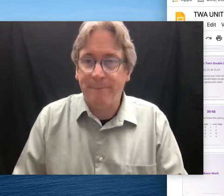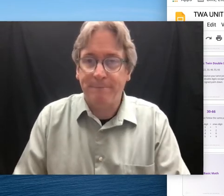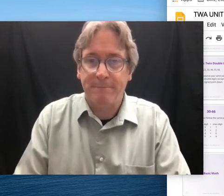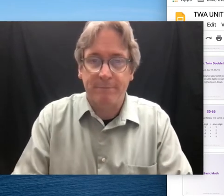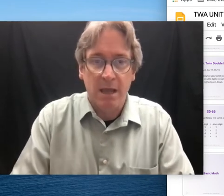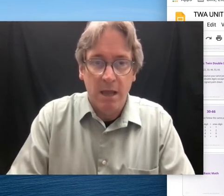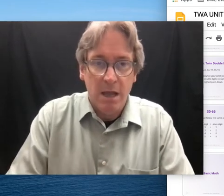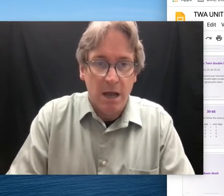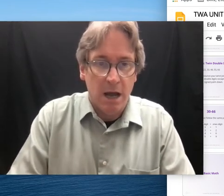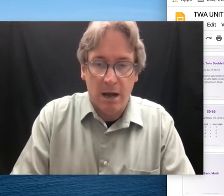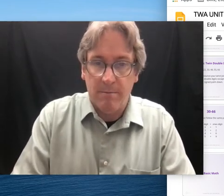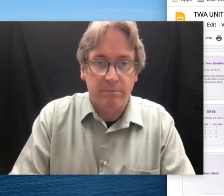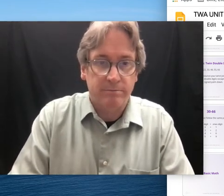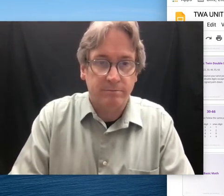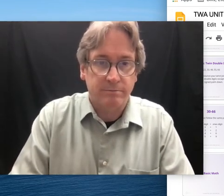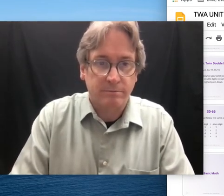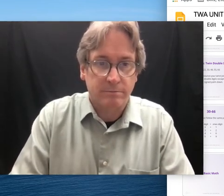formulae.